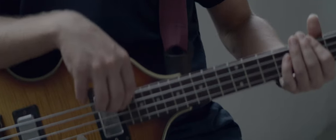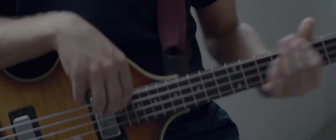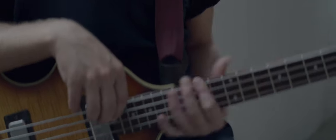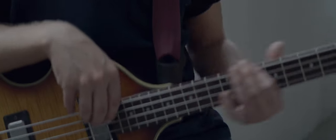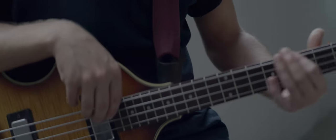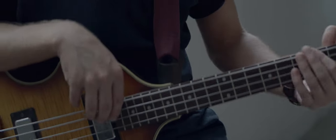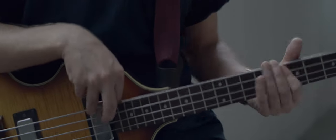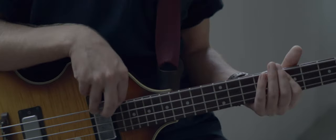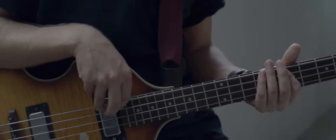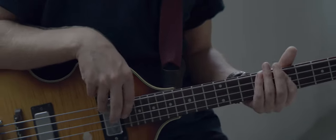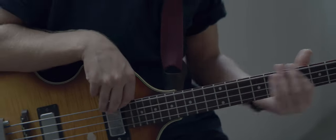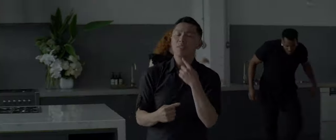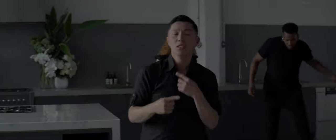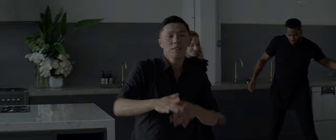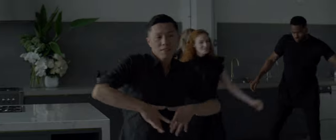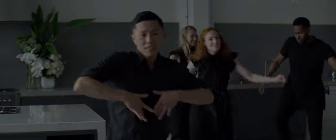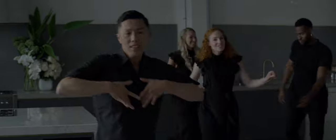Please tell me that you feel the same,